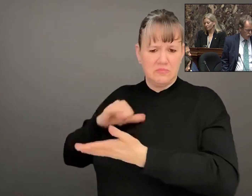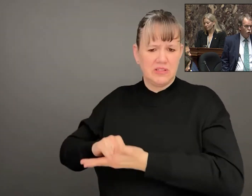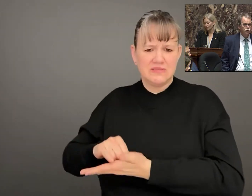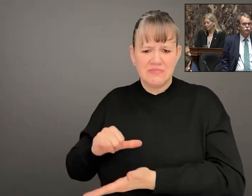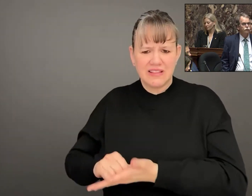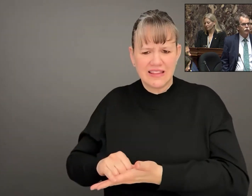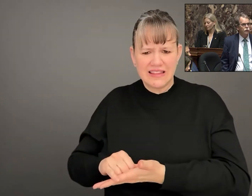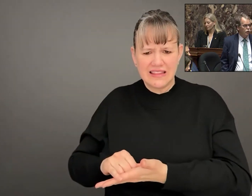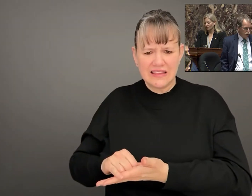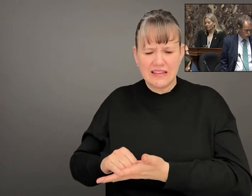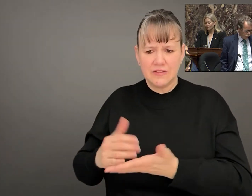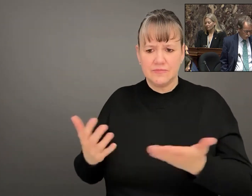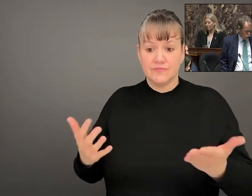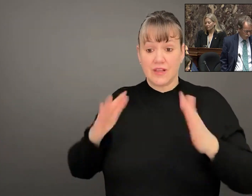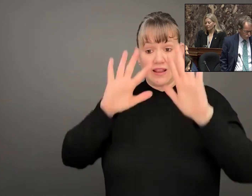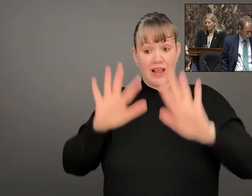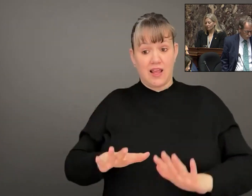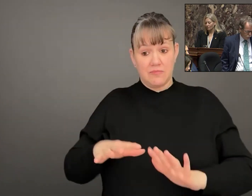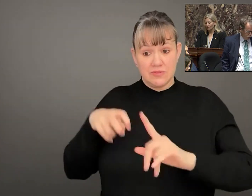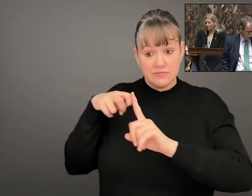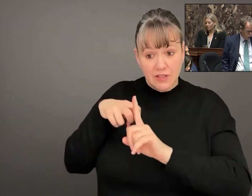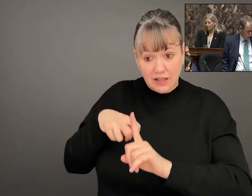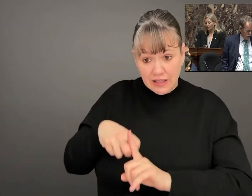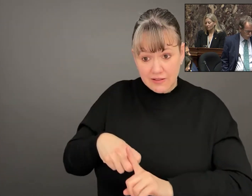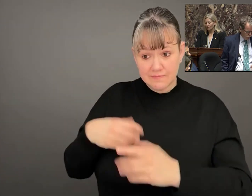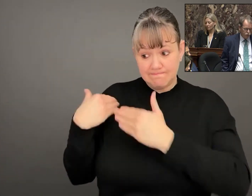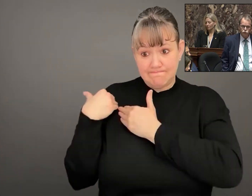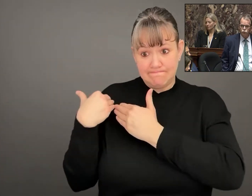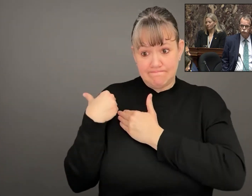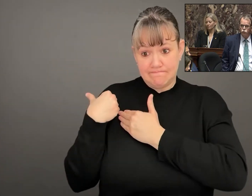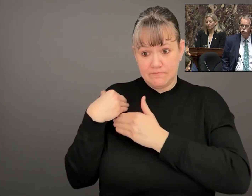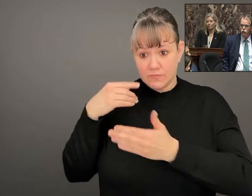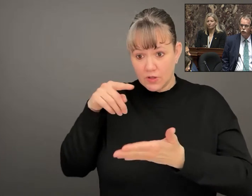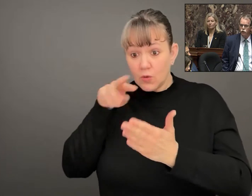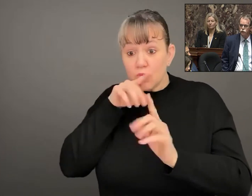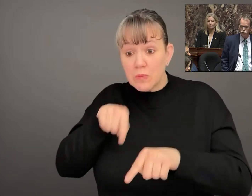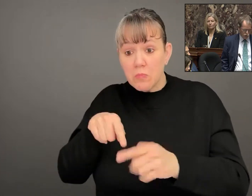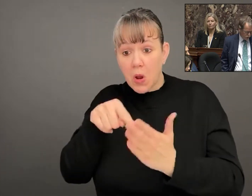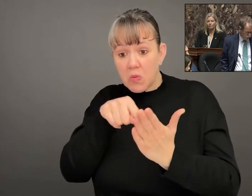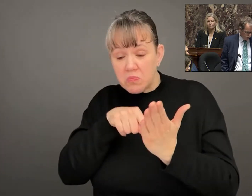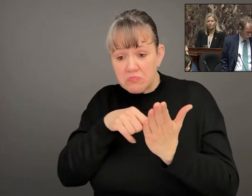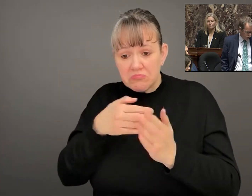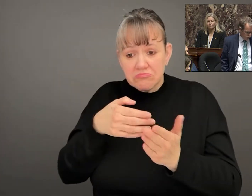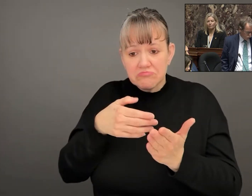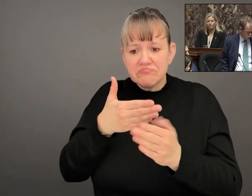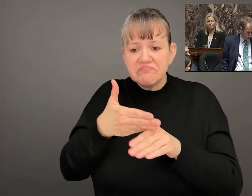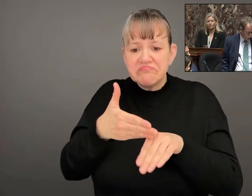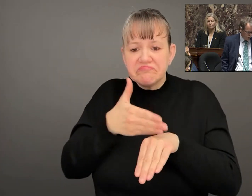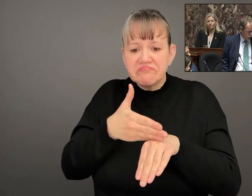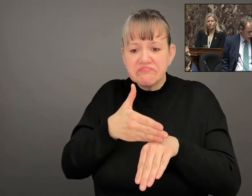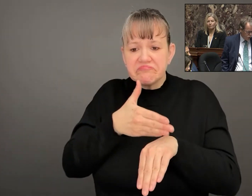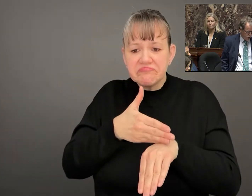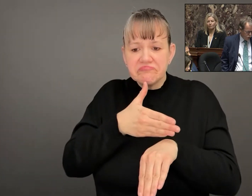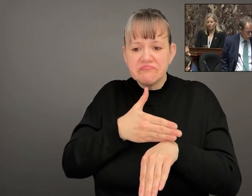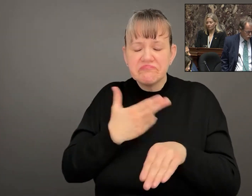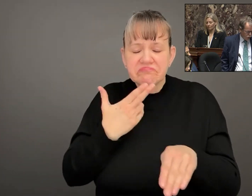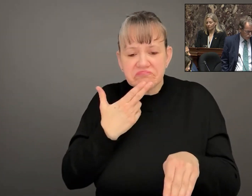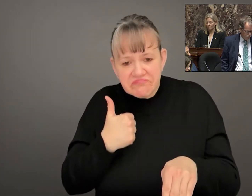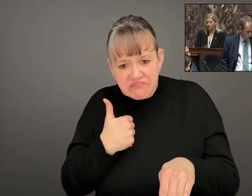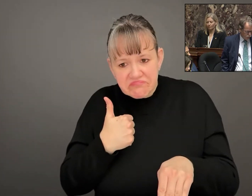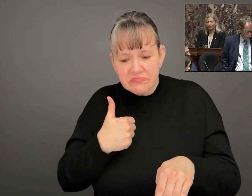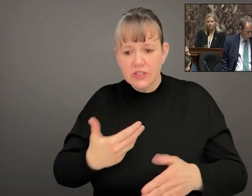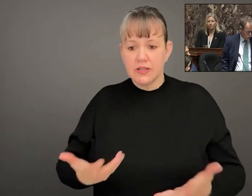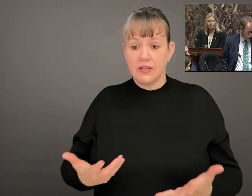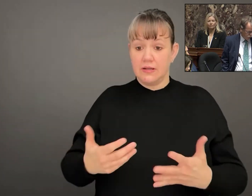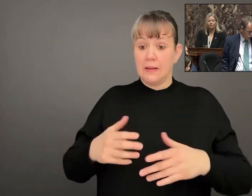says only very minor progress has been made, and that's before LNG Canada comes online. My